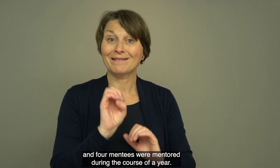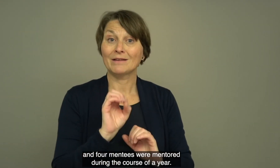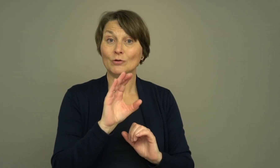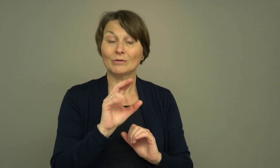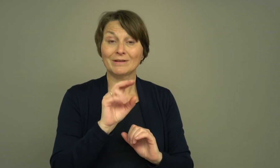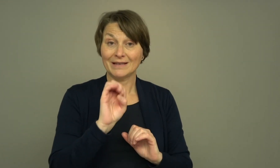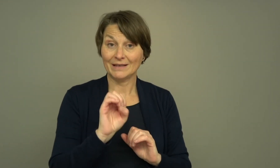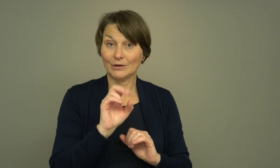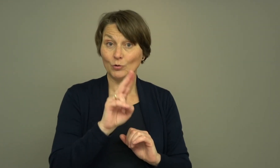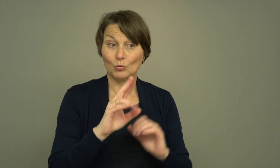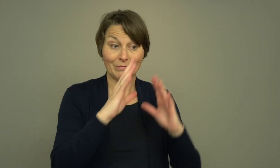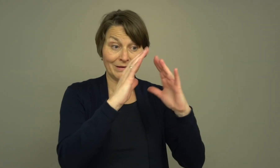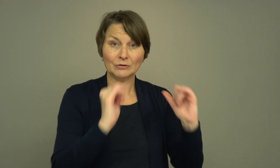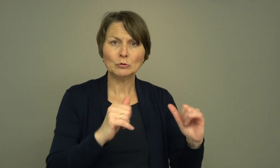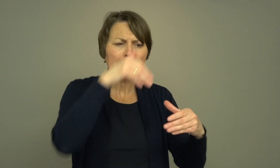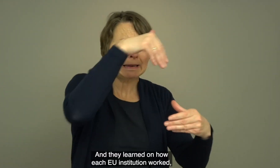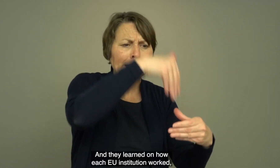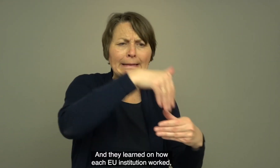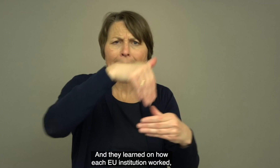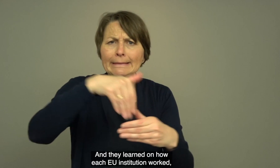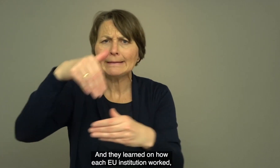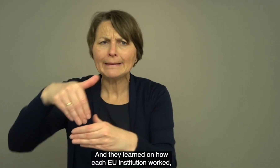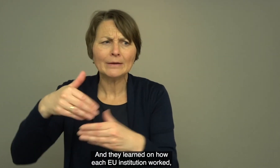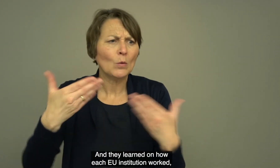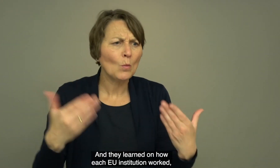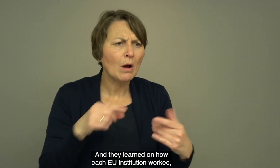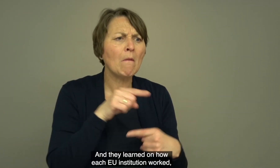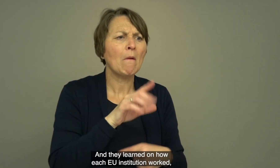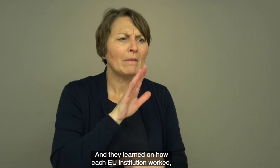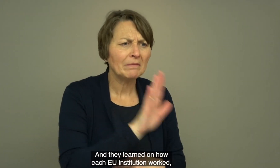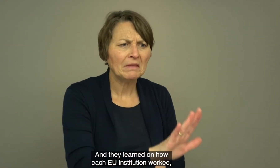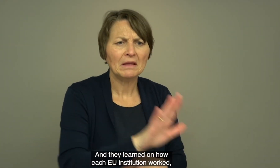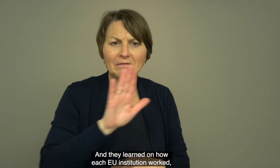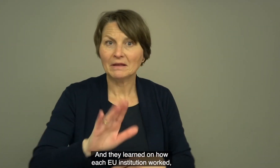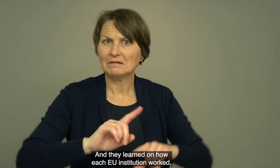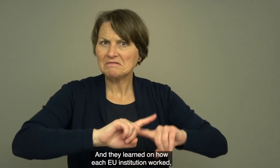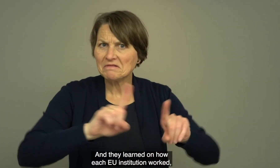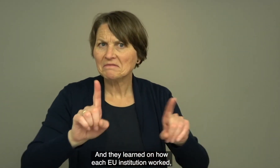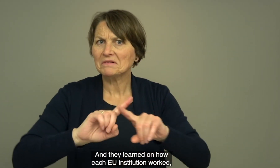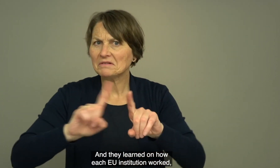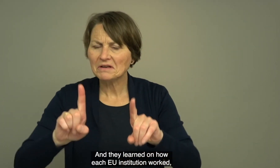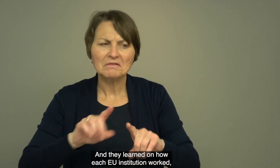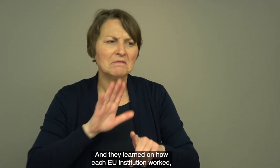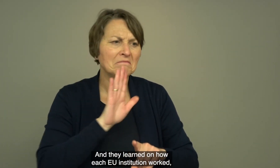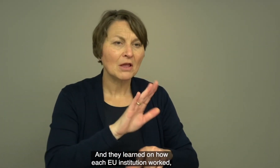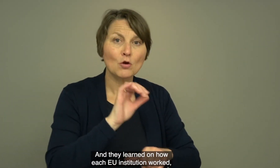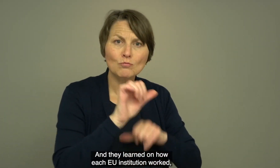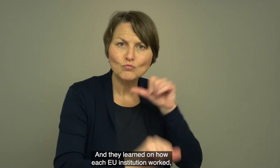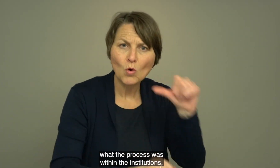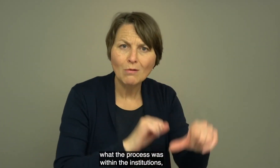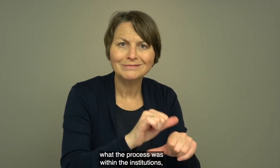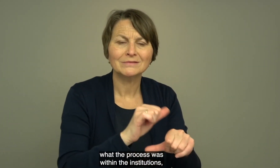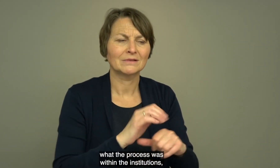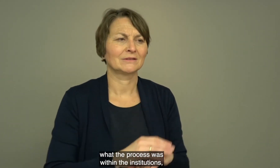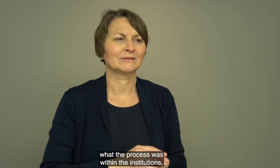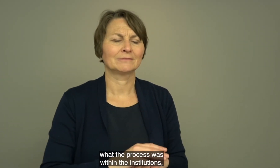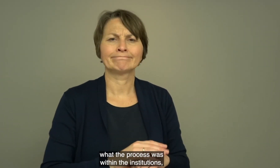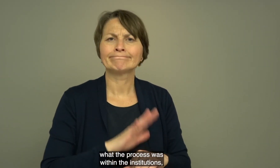year. And they learned on how each EU institution worked, what the process